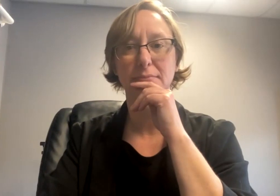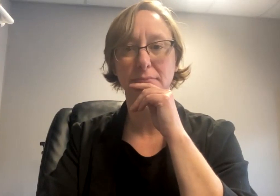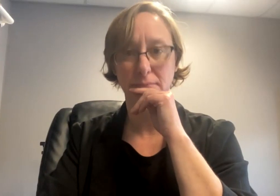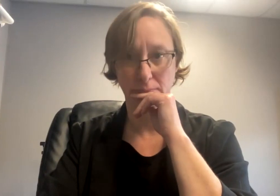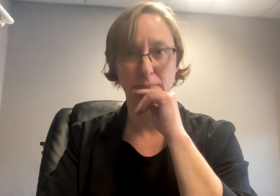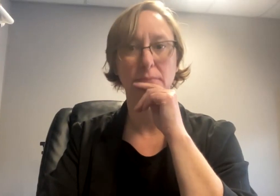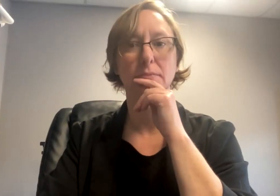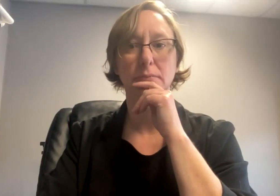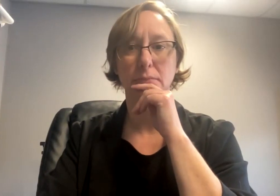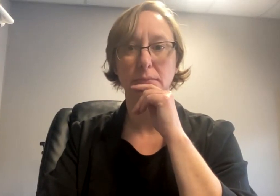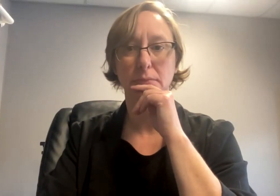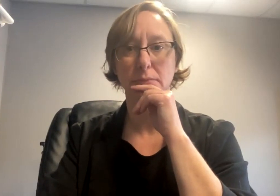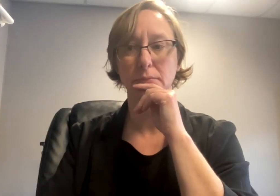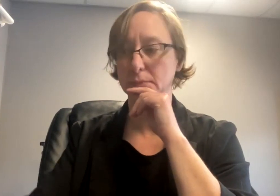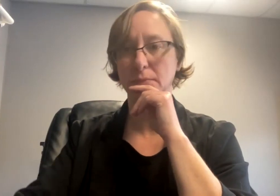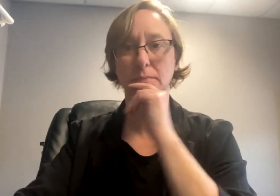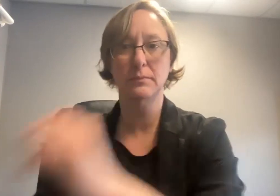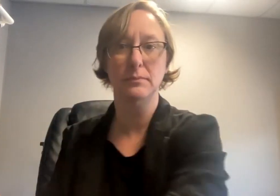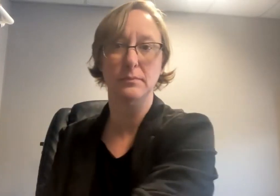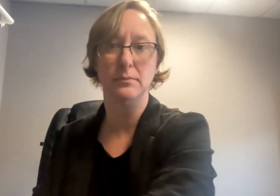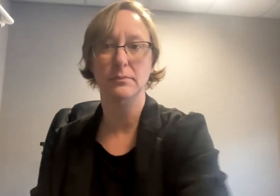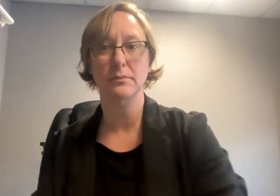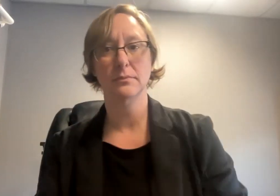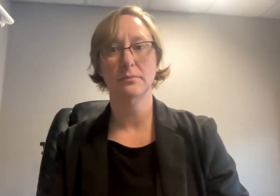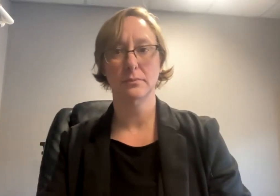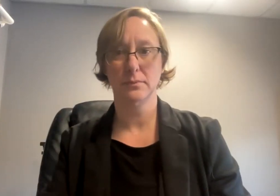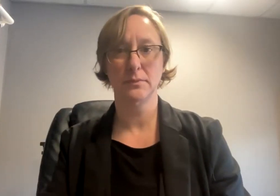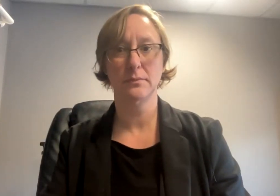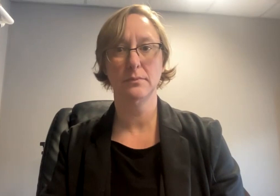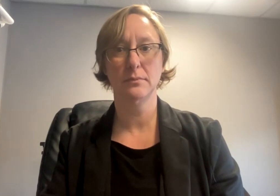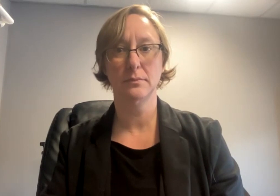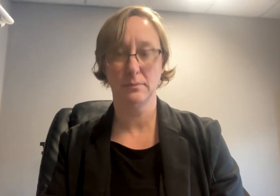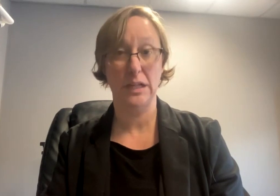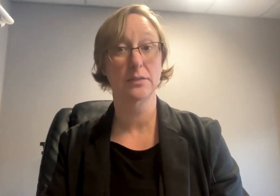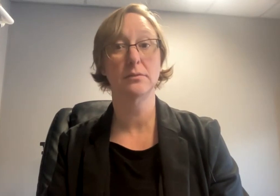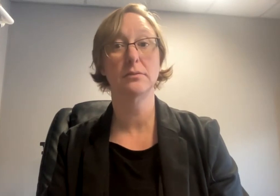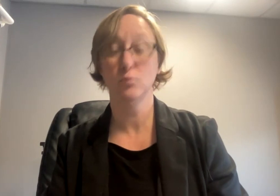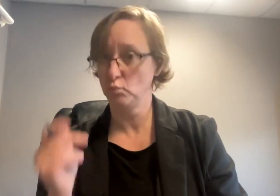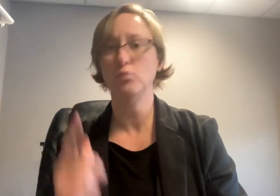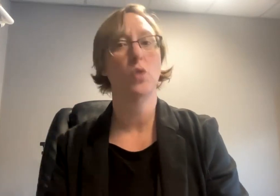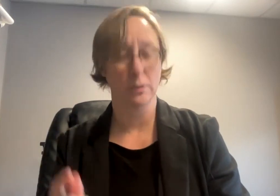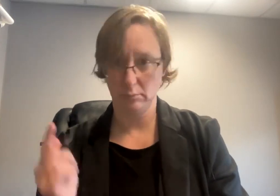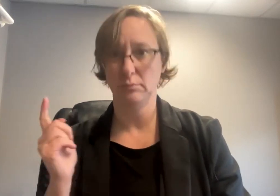Some concerns I have is that this discussion is about licensure.